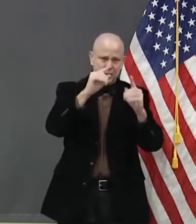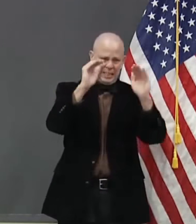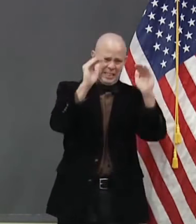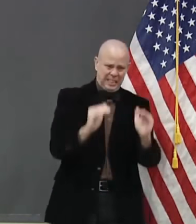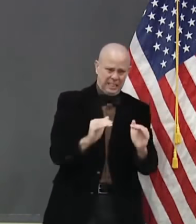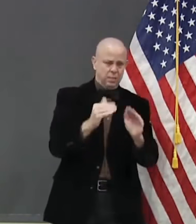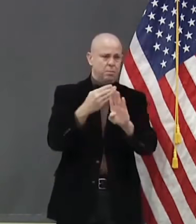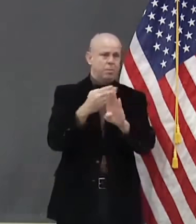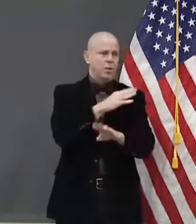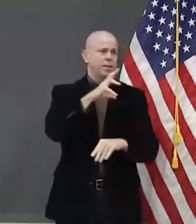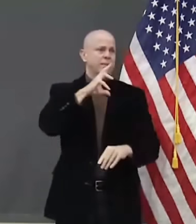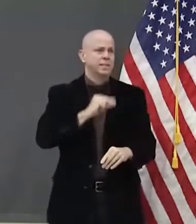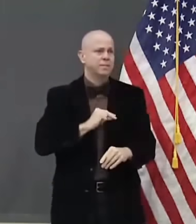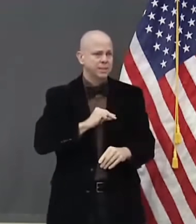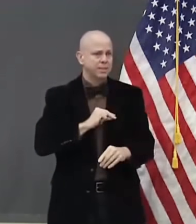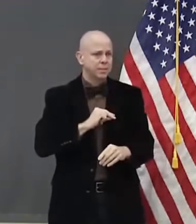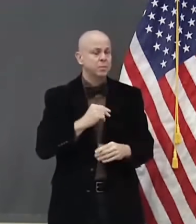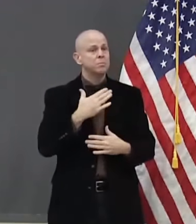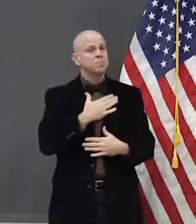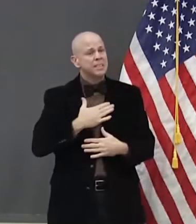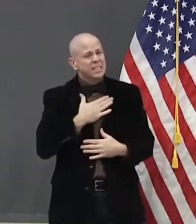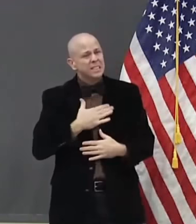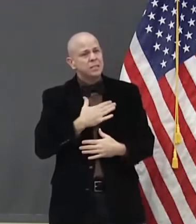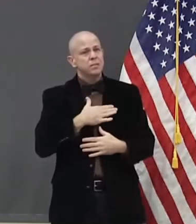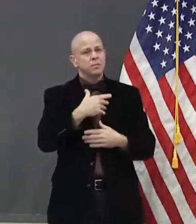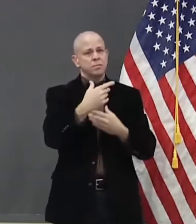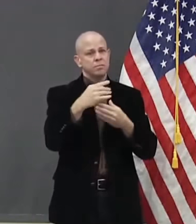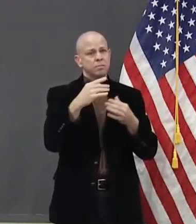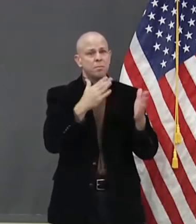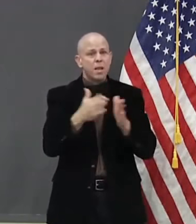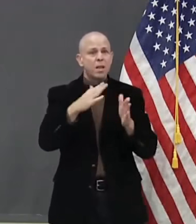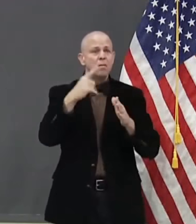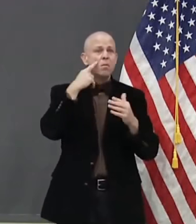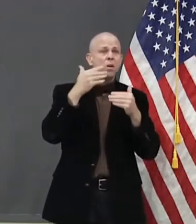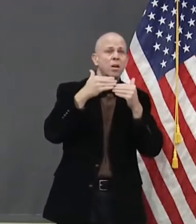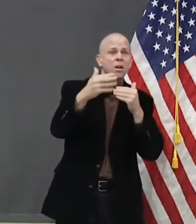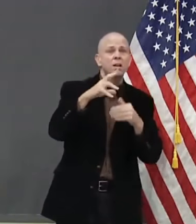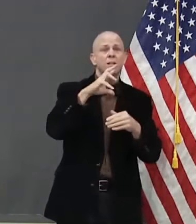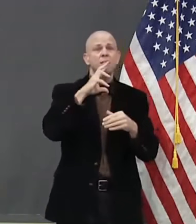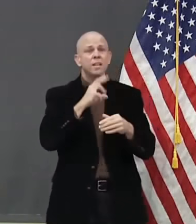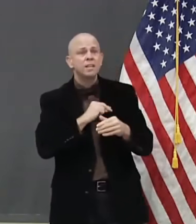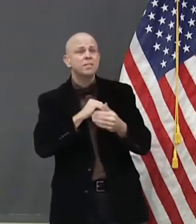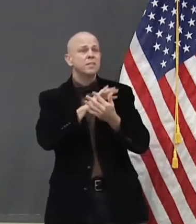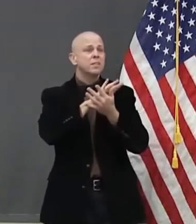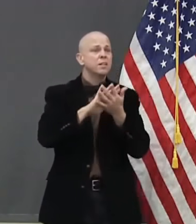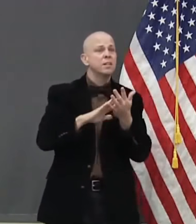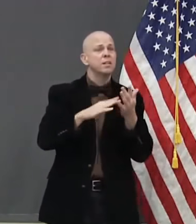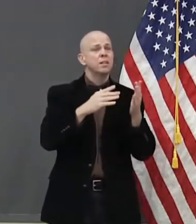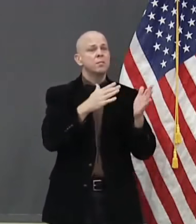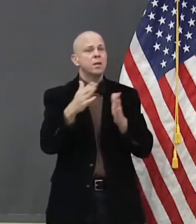Please, if you are making Thanksgiving holiday plans now, use these social limits